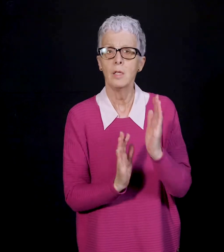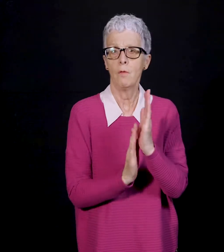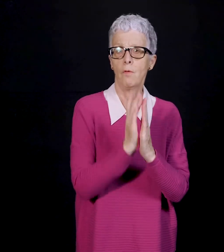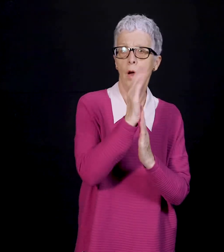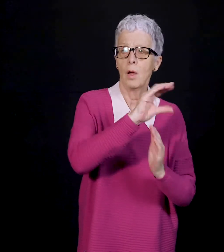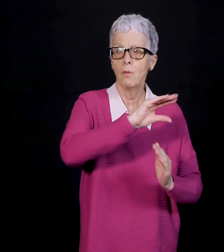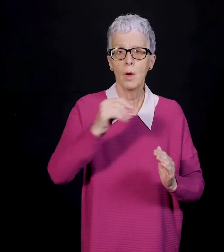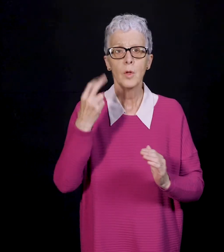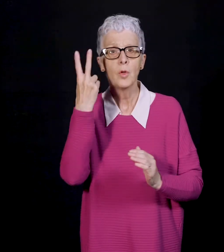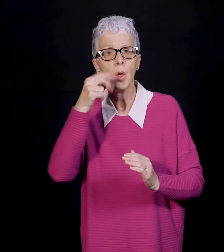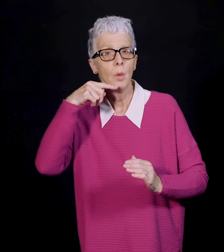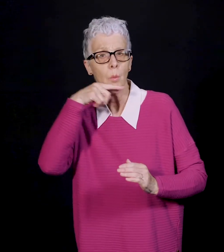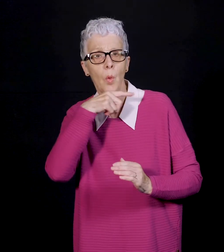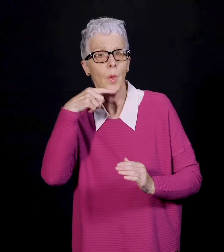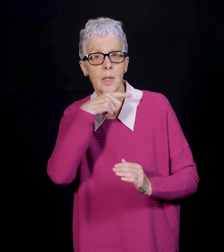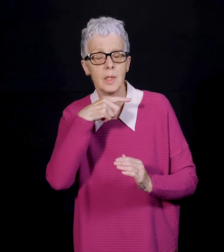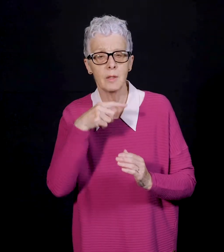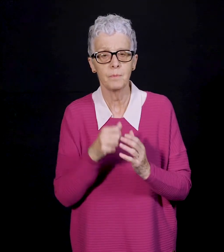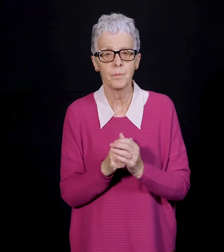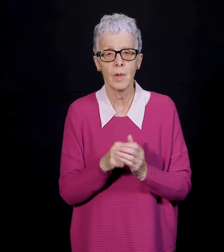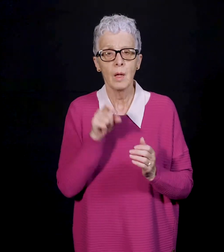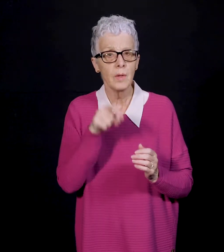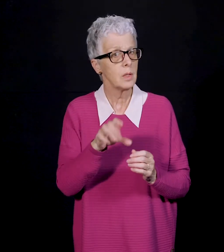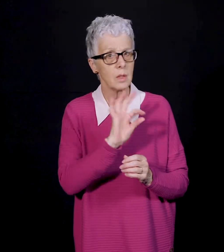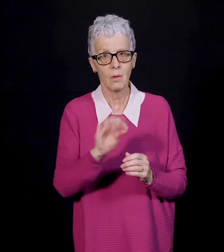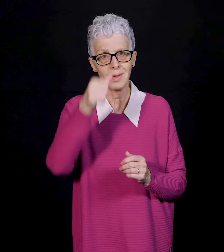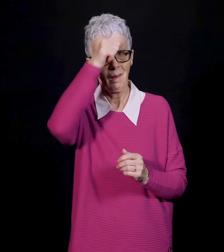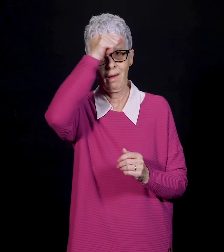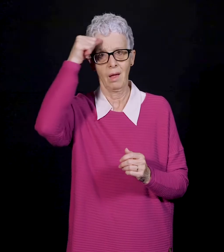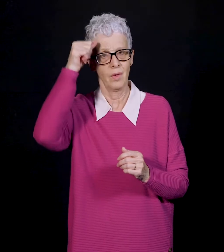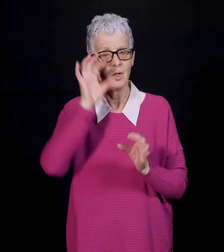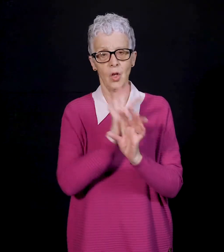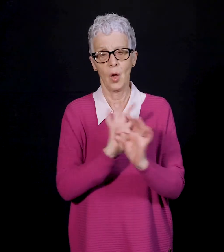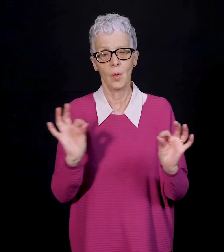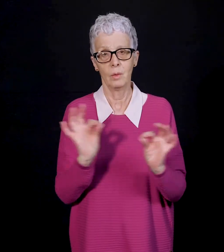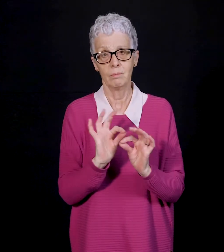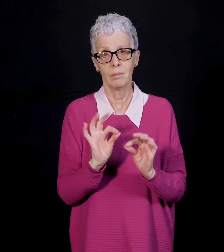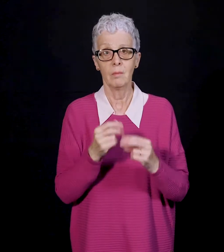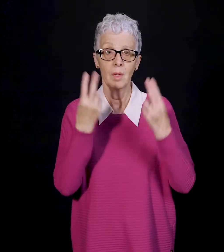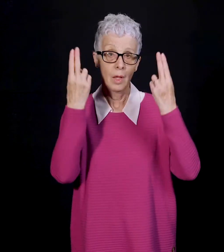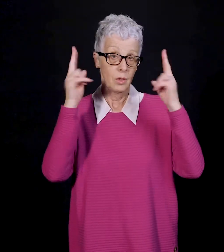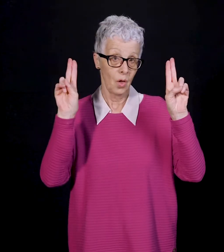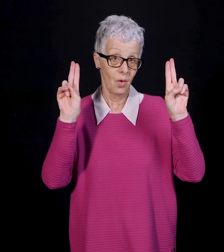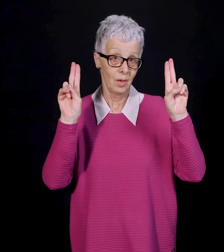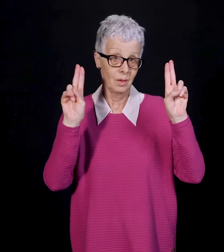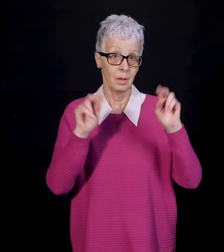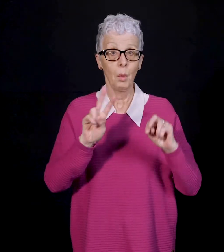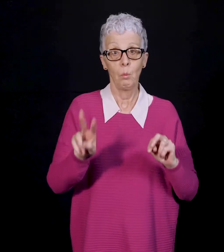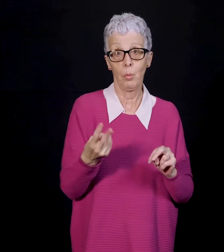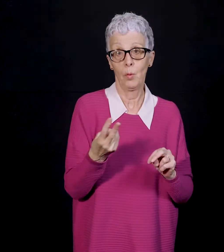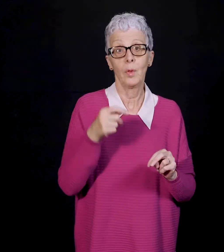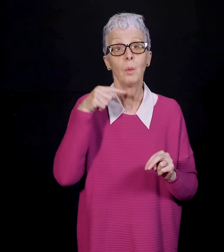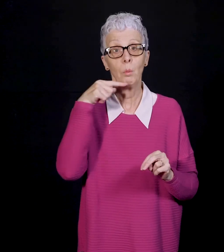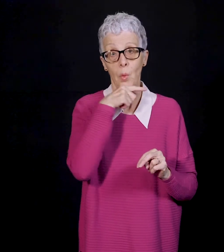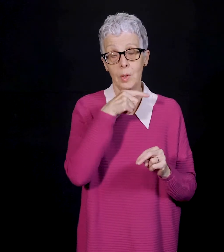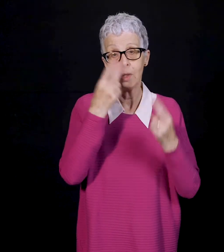fire, strange fire. This was not a smart thing to do. And of course, they paid for it ultimately with their price, the price